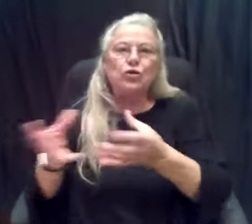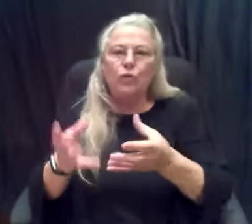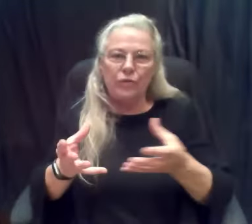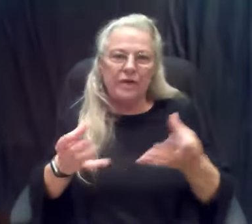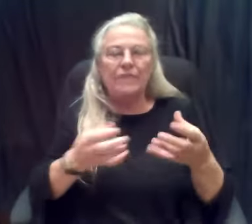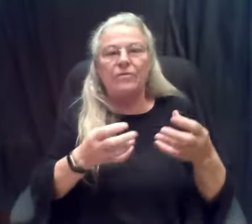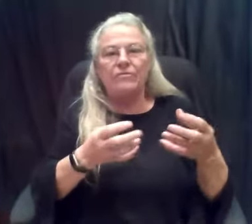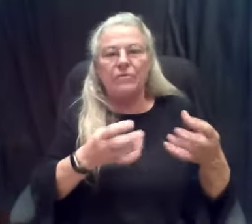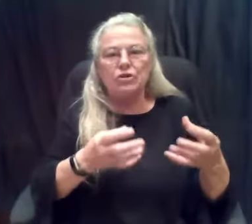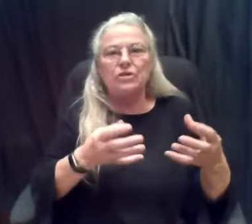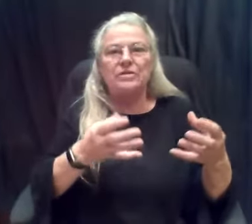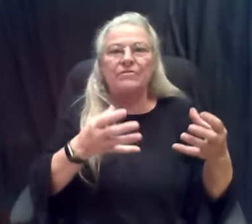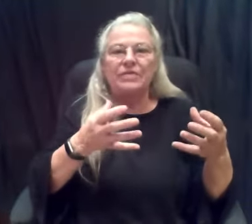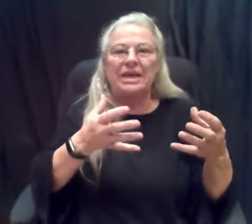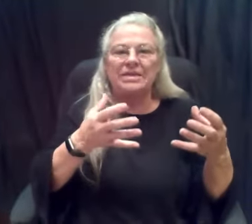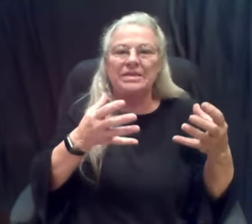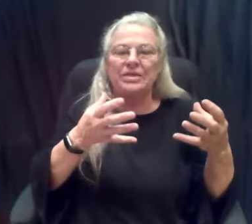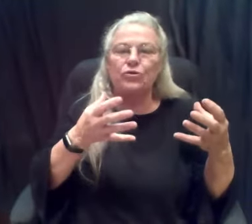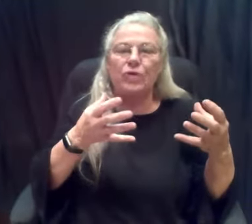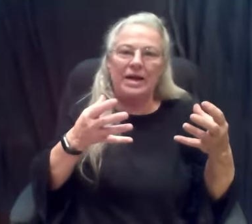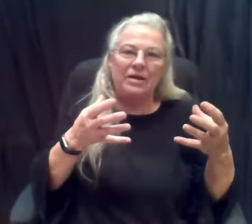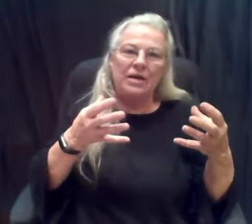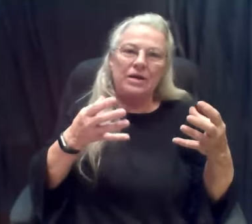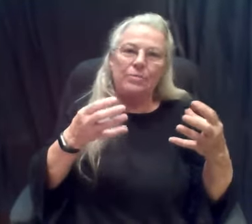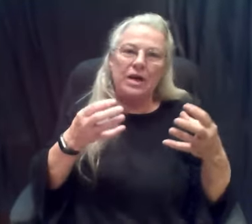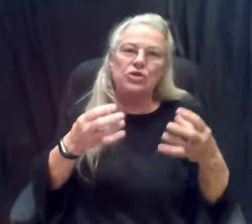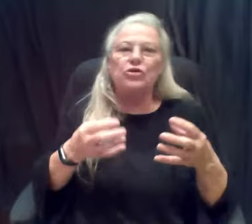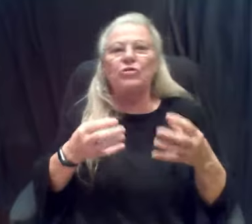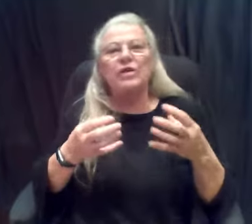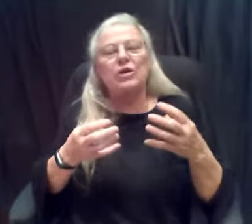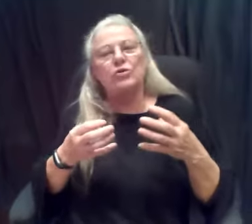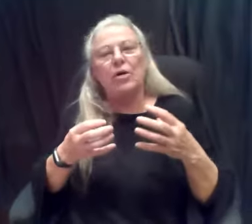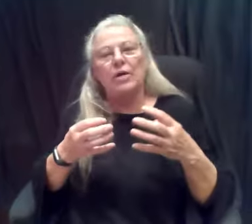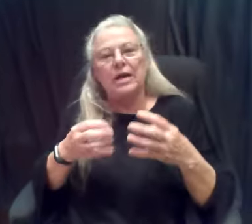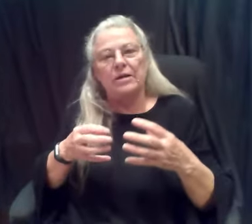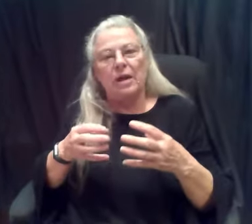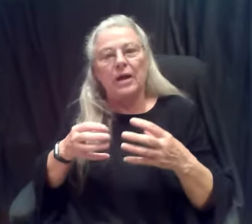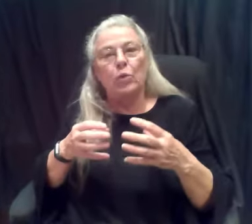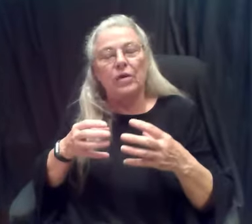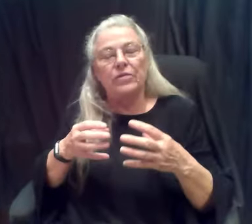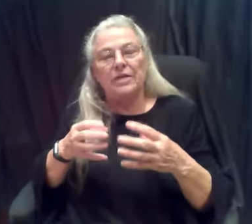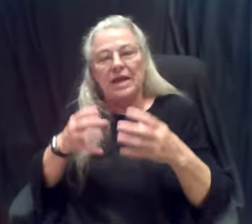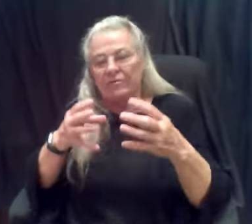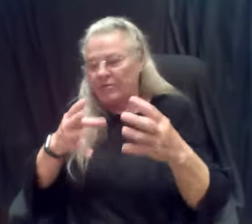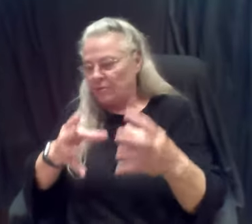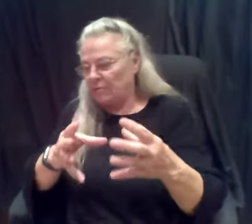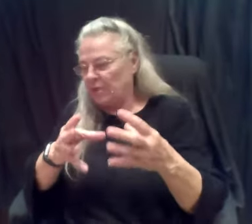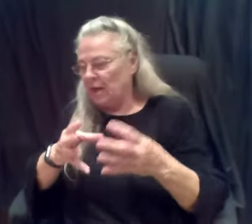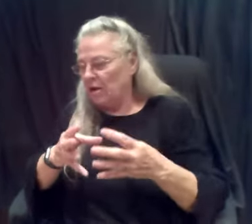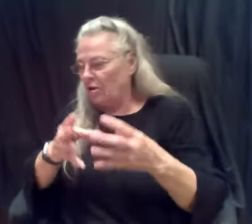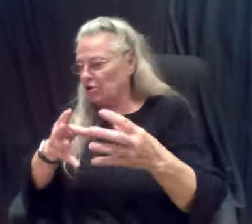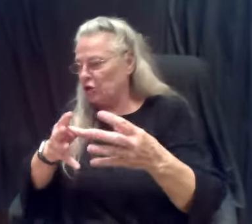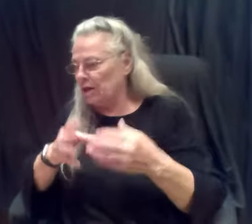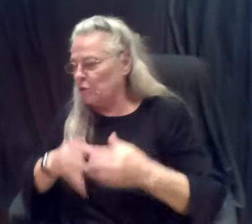2 or 3 different versions of things to try to make sure that you are in line with the deaf culture as well.